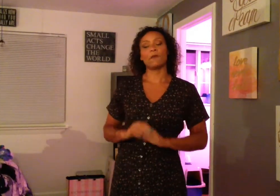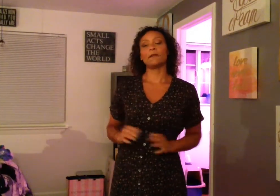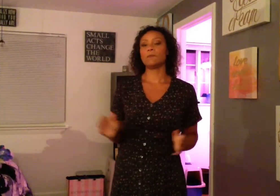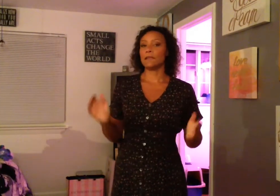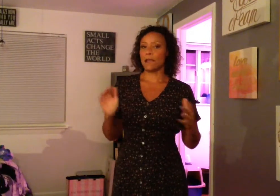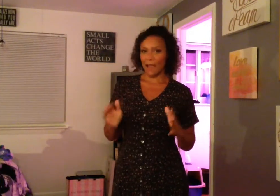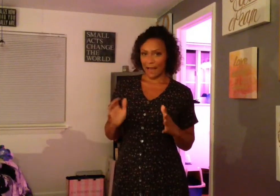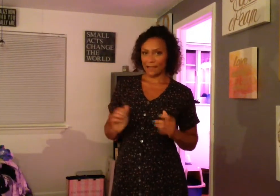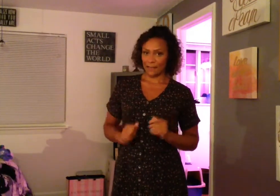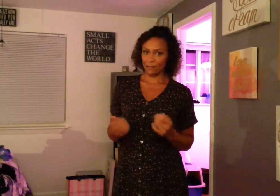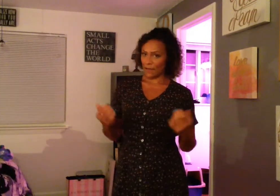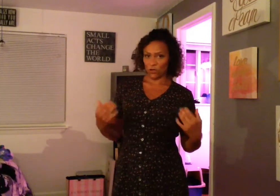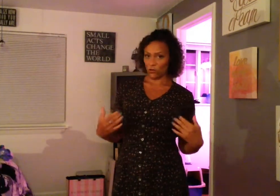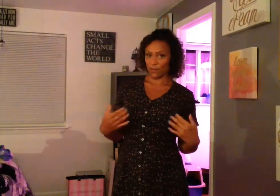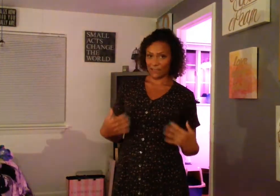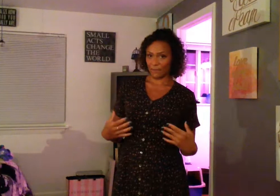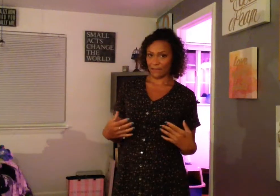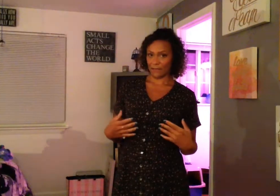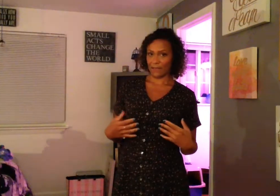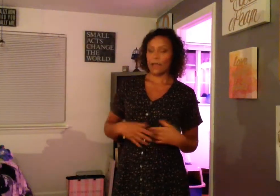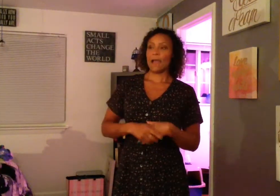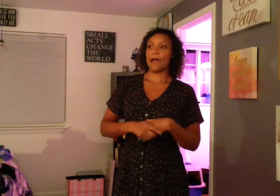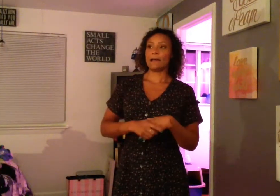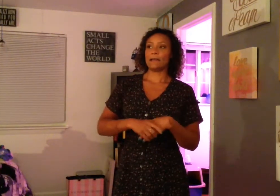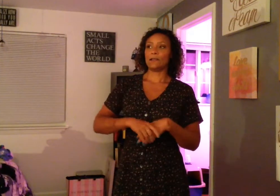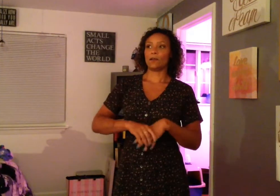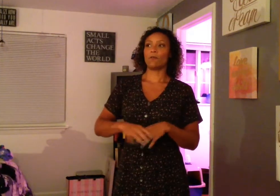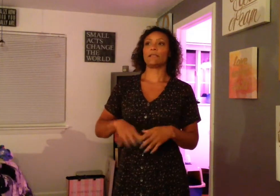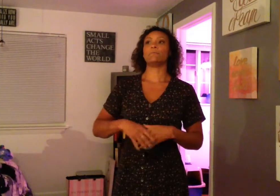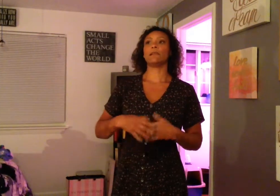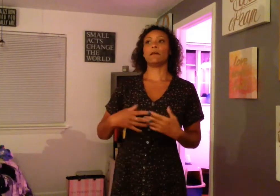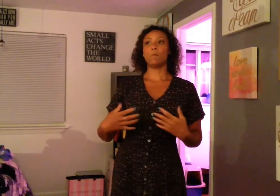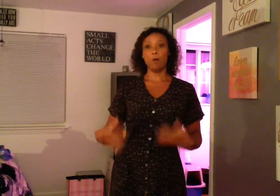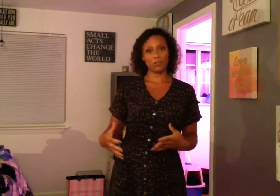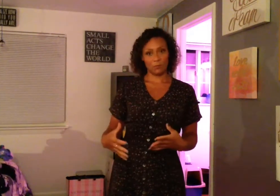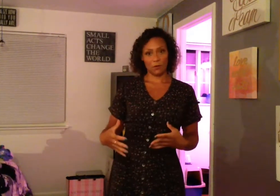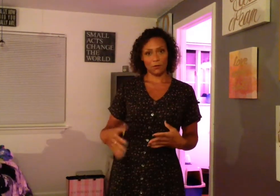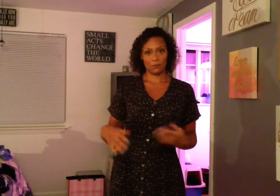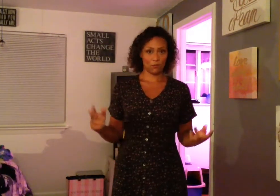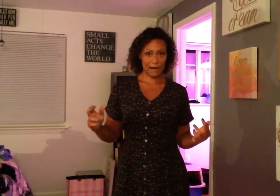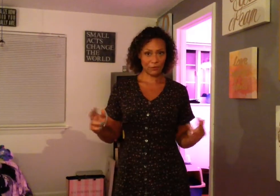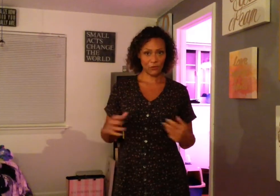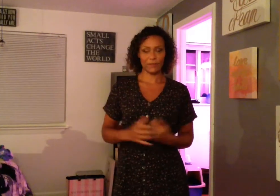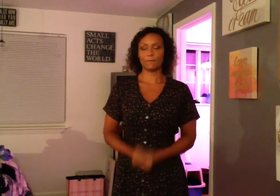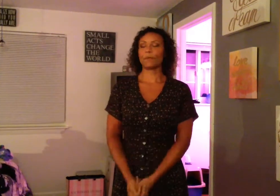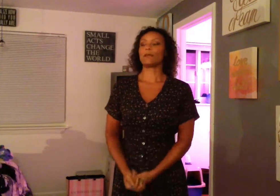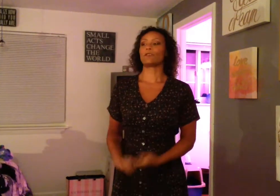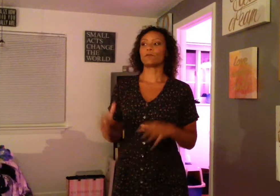to be anything like you're expecting. And there are going to be multiple raptures. So the one that